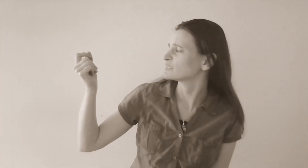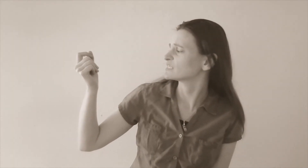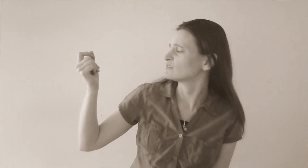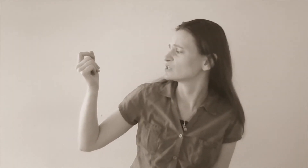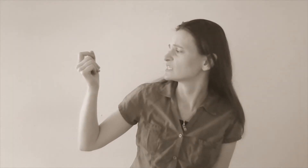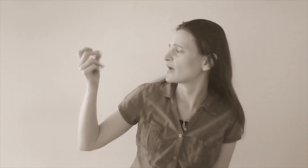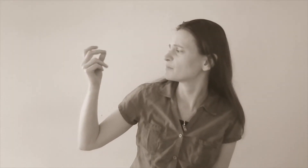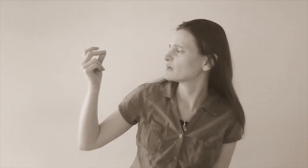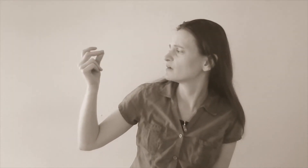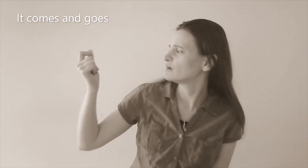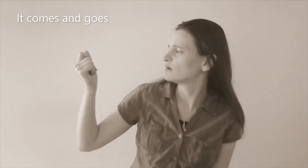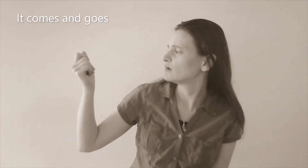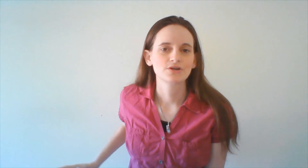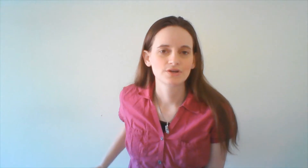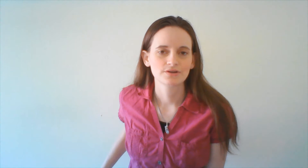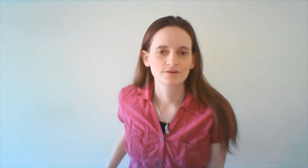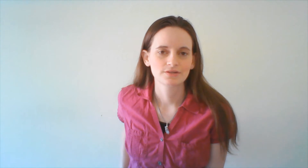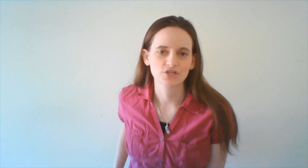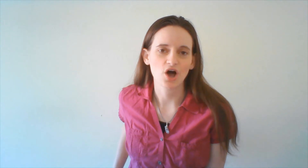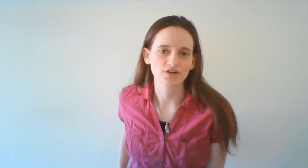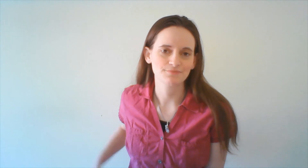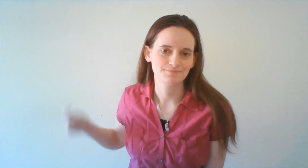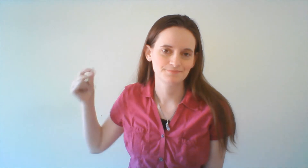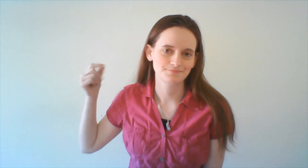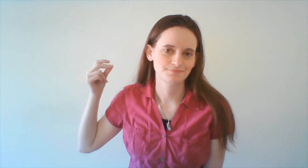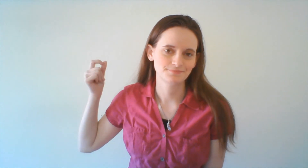skill to snap. Dog.